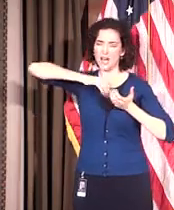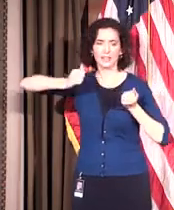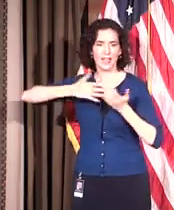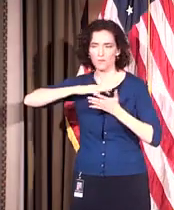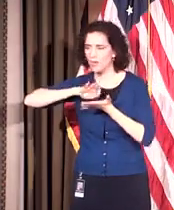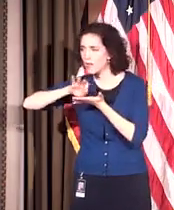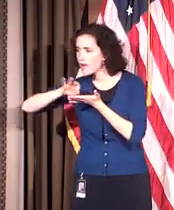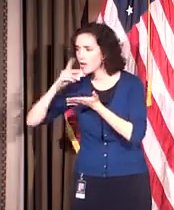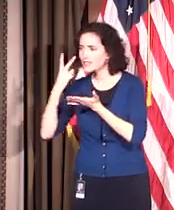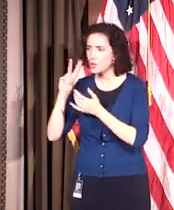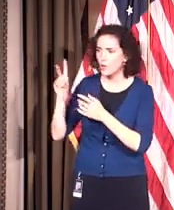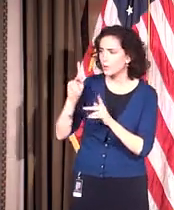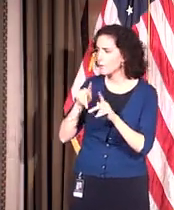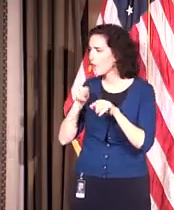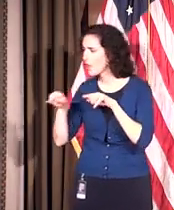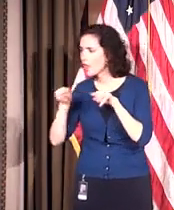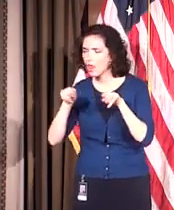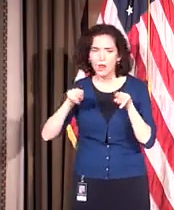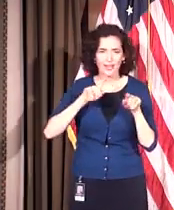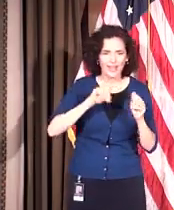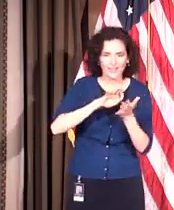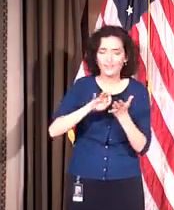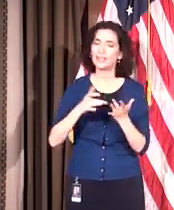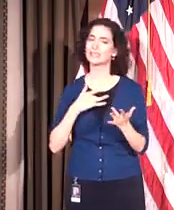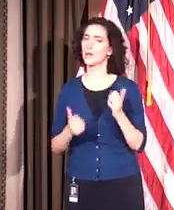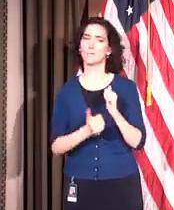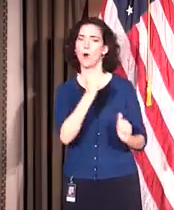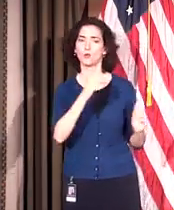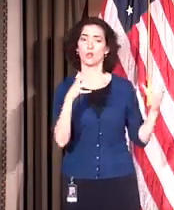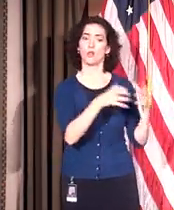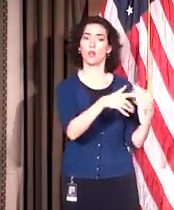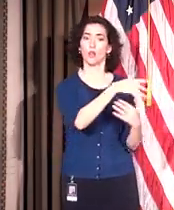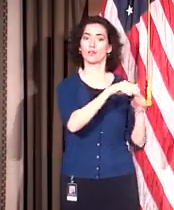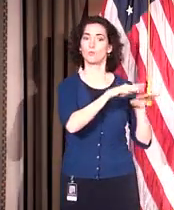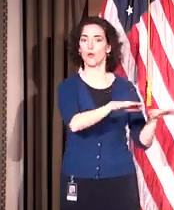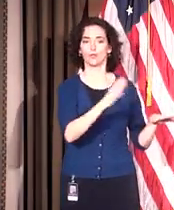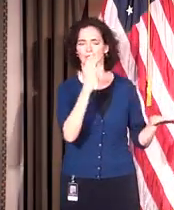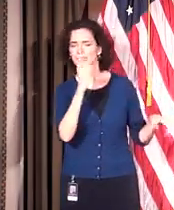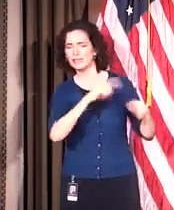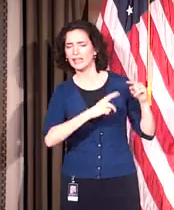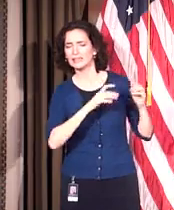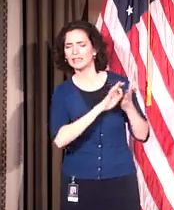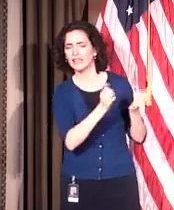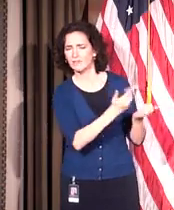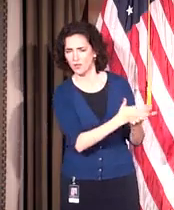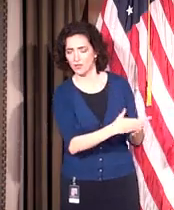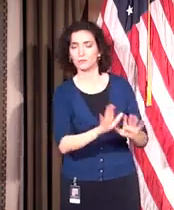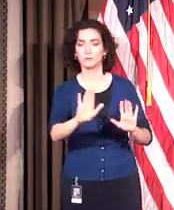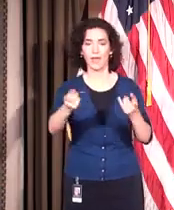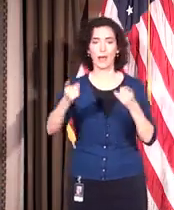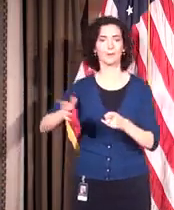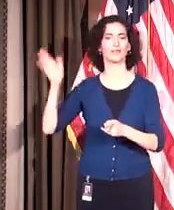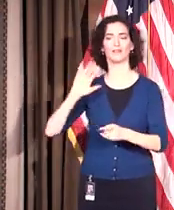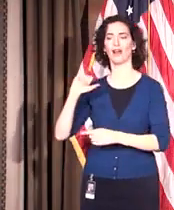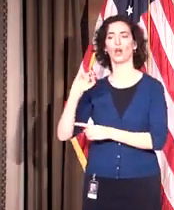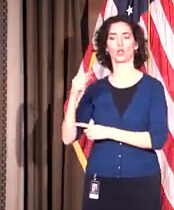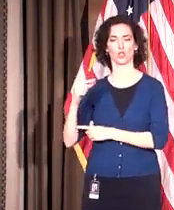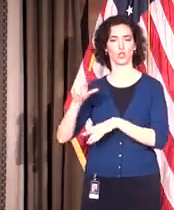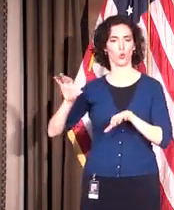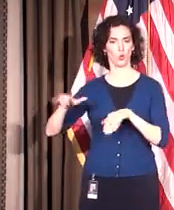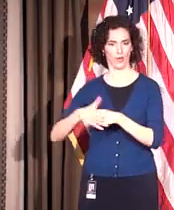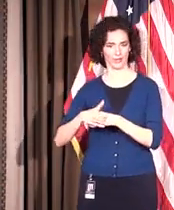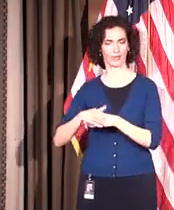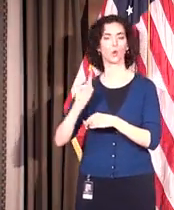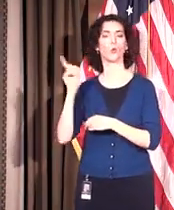to trace it. You oftentimes don't get that. We got that in here, and I think it's worth sharing. So this was a wedding back in August in